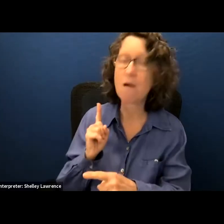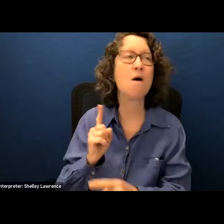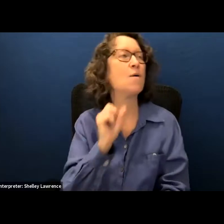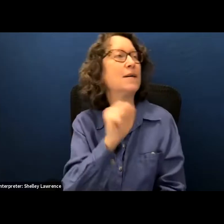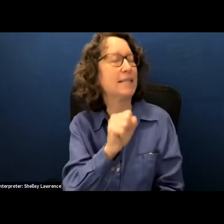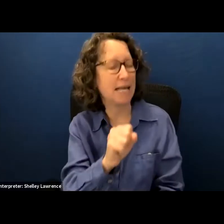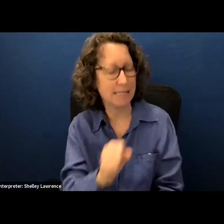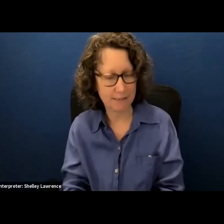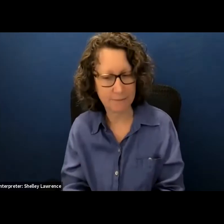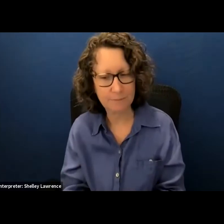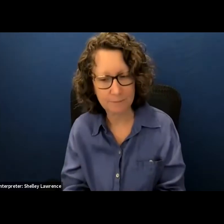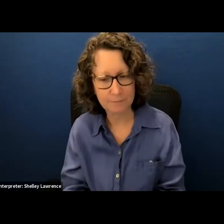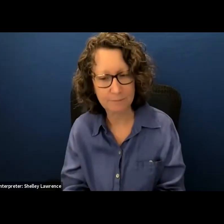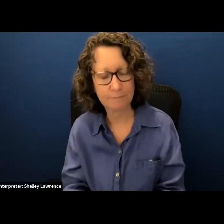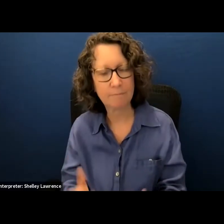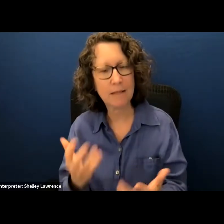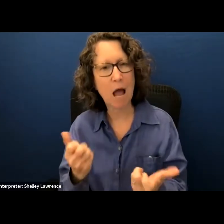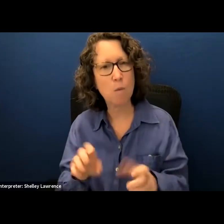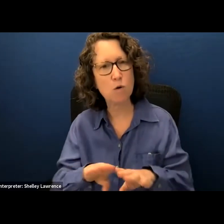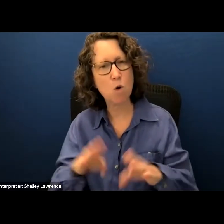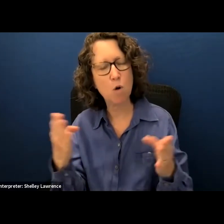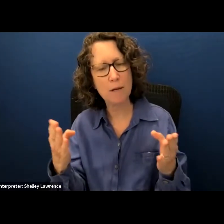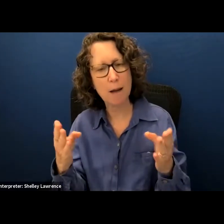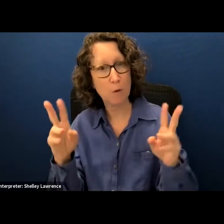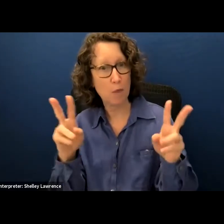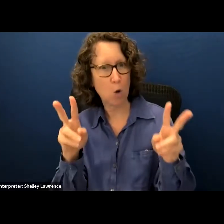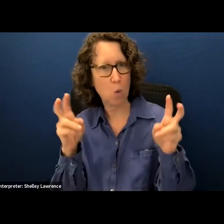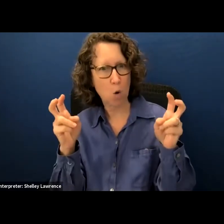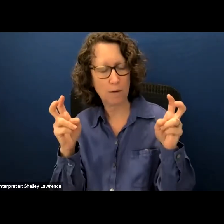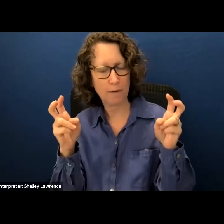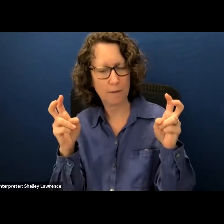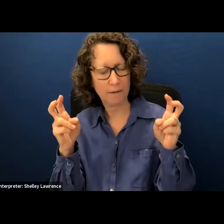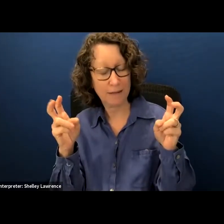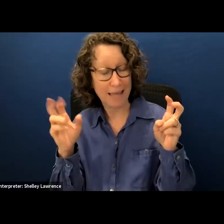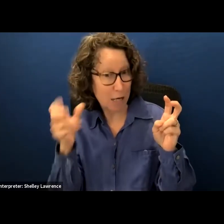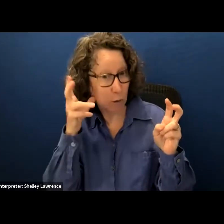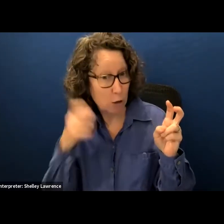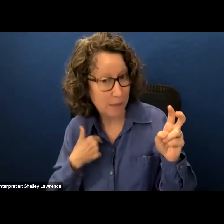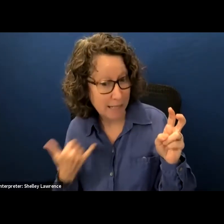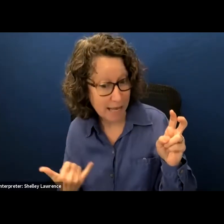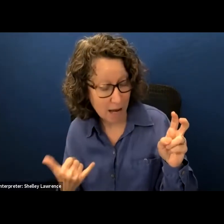Yes. I want to open up with a quote. Can you hear me now?